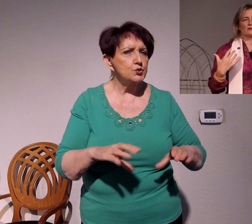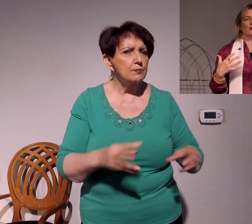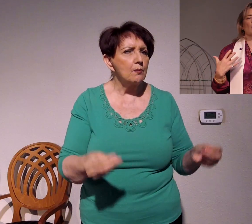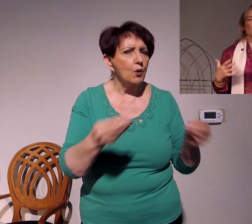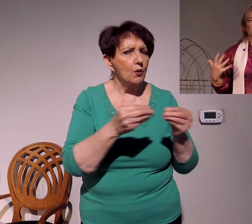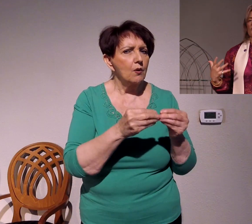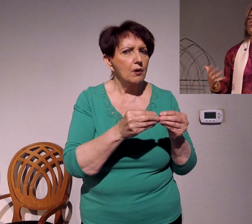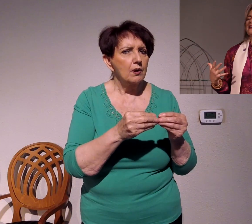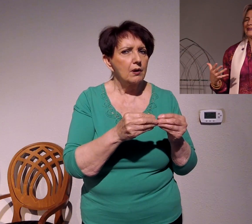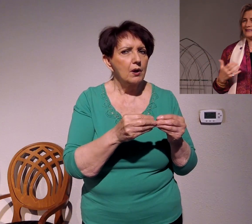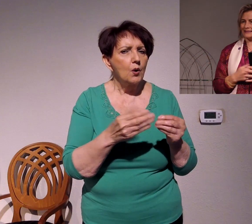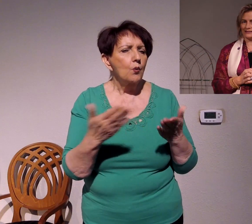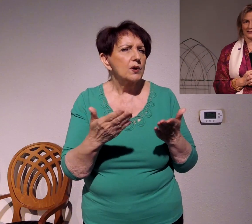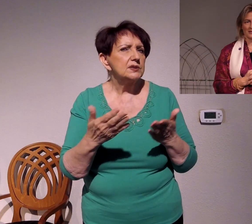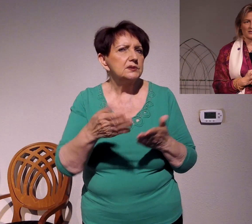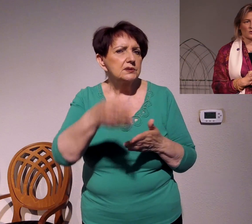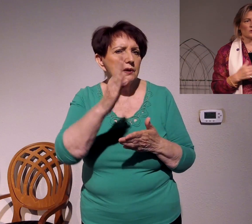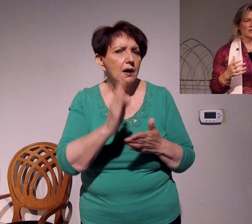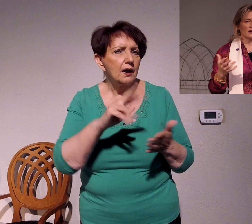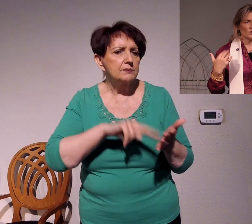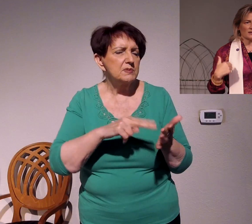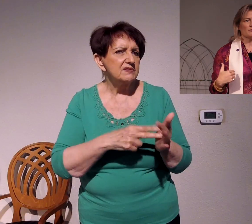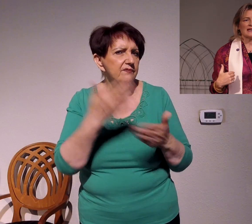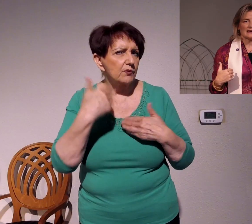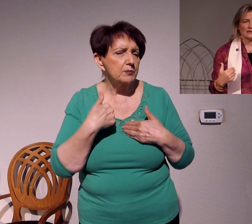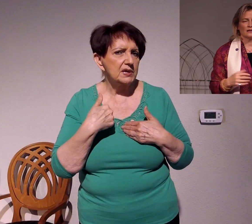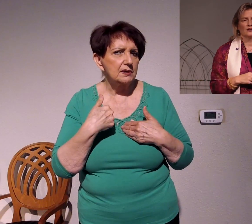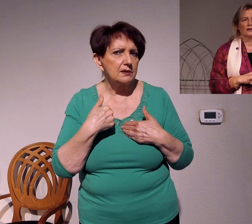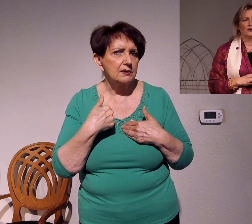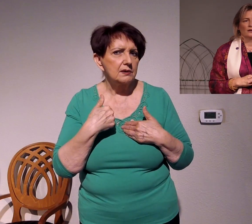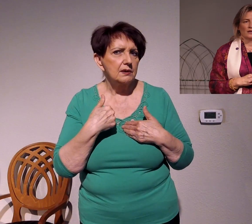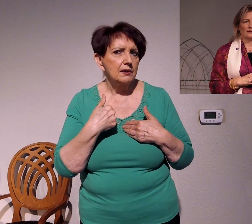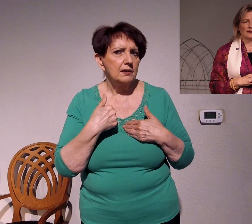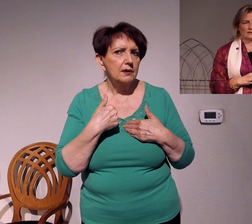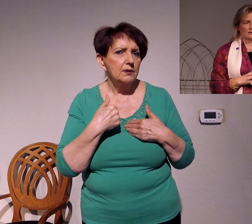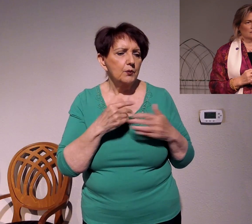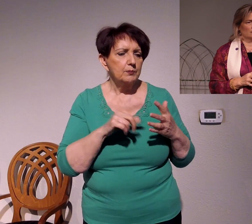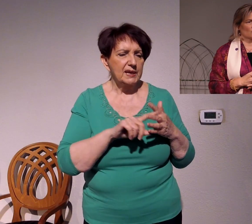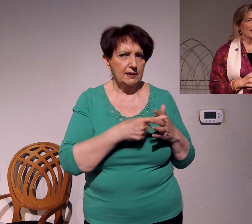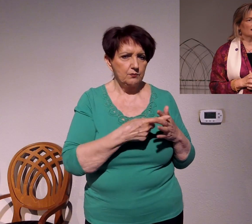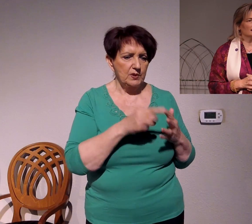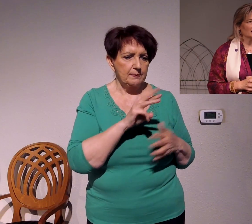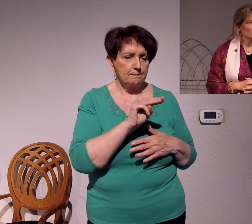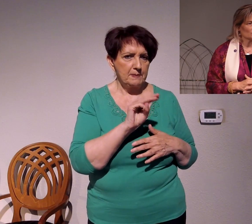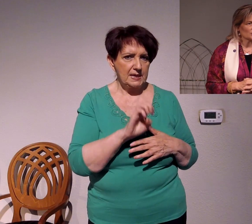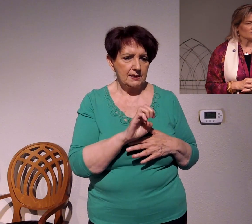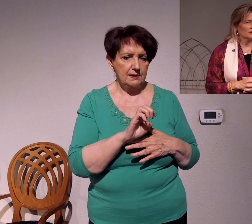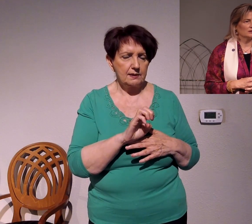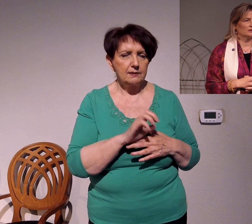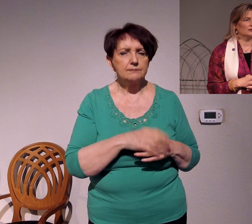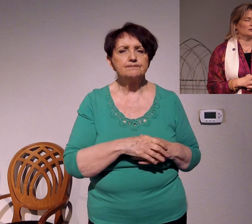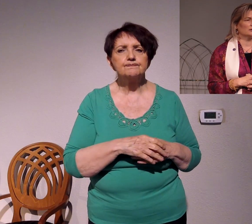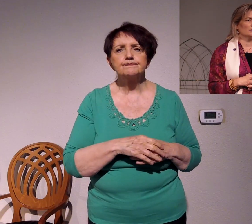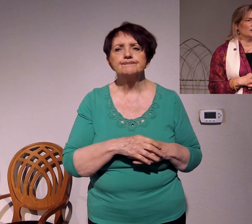what is God to me? So we begin with the me in this, radically